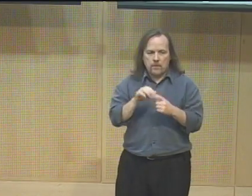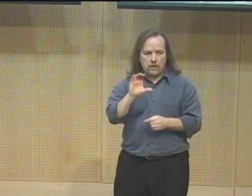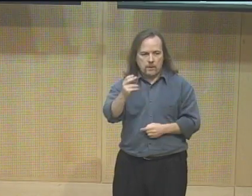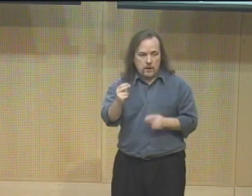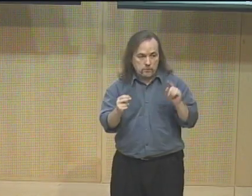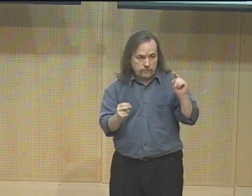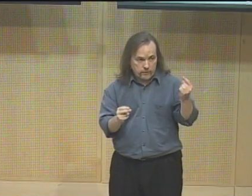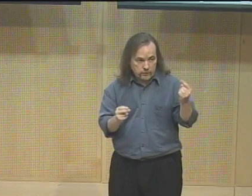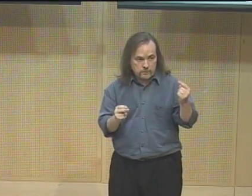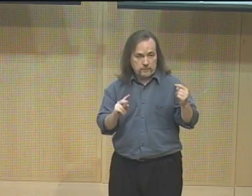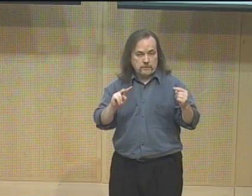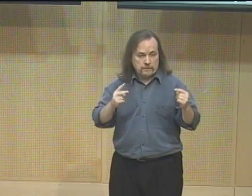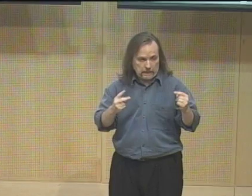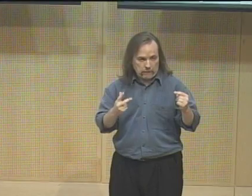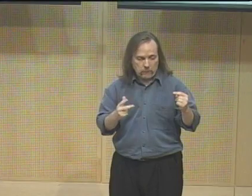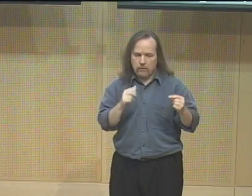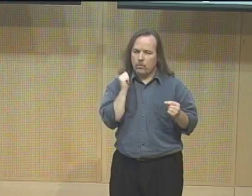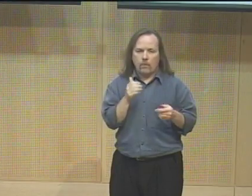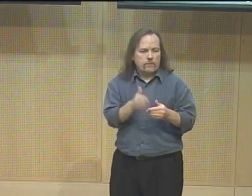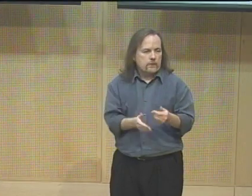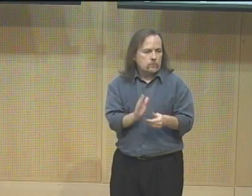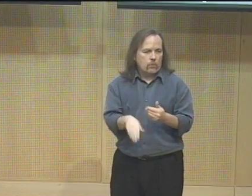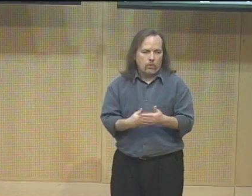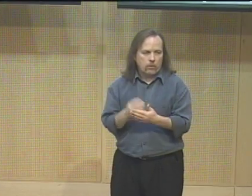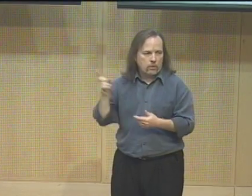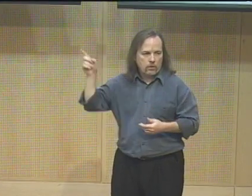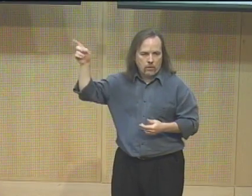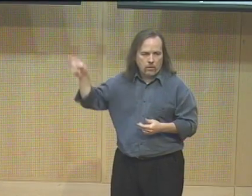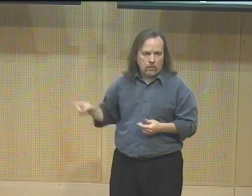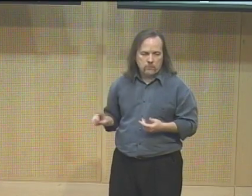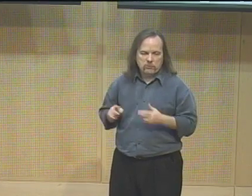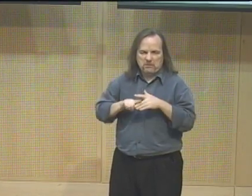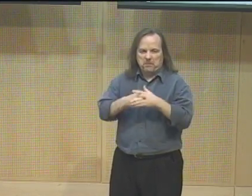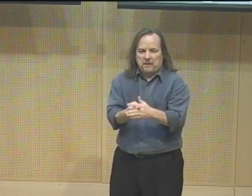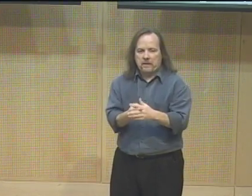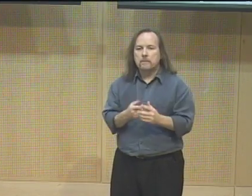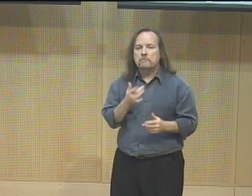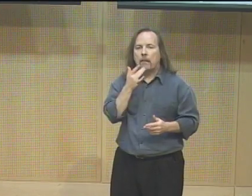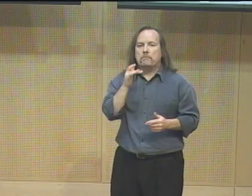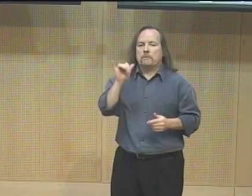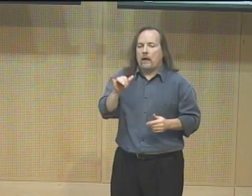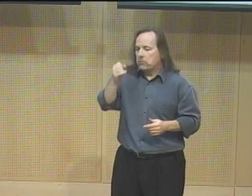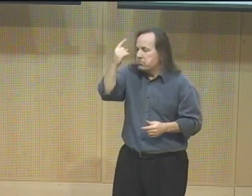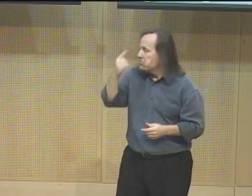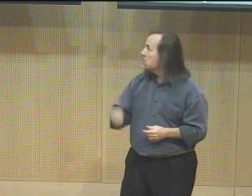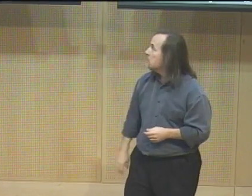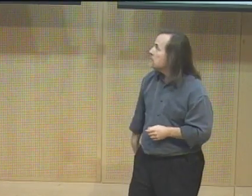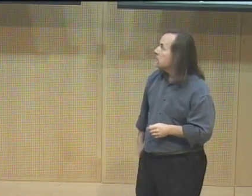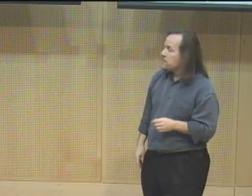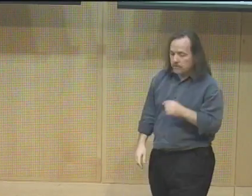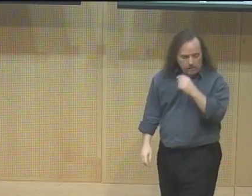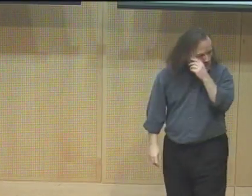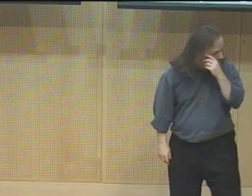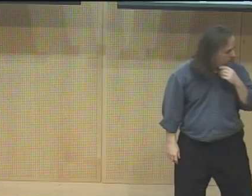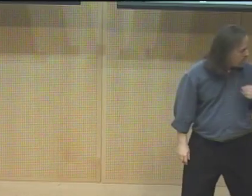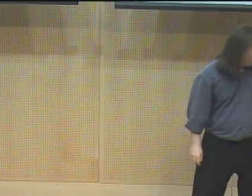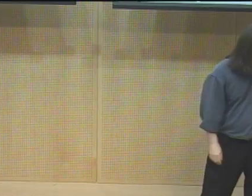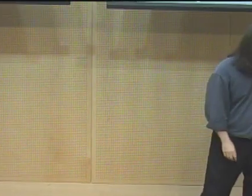I'd like to progress down the list. I may or may not cover all of the categories mentioned on this